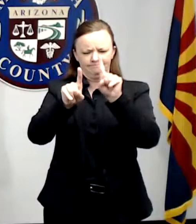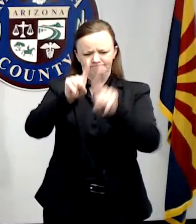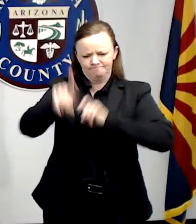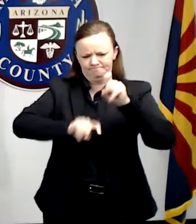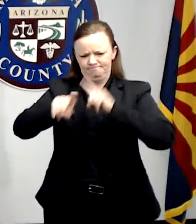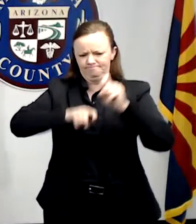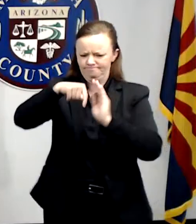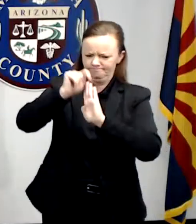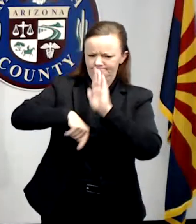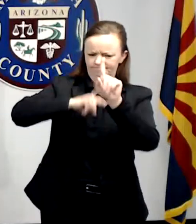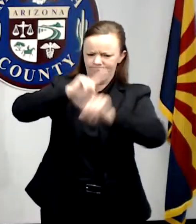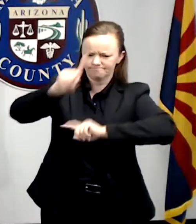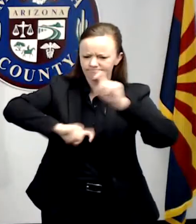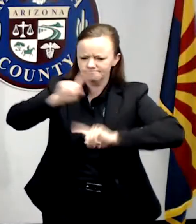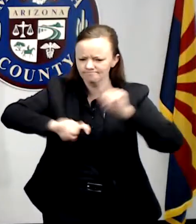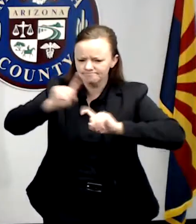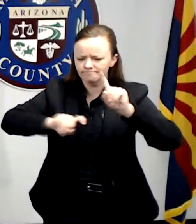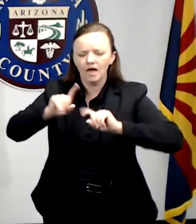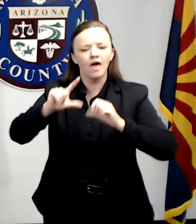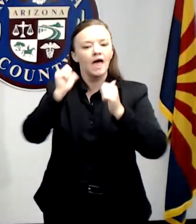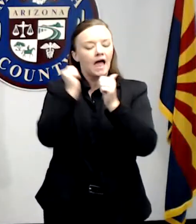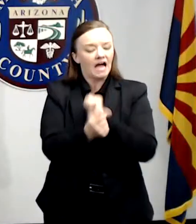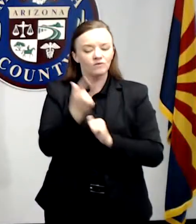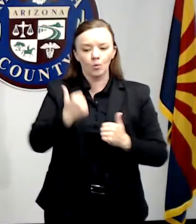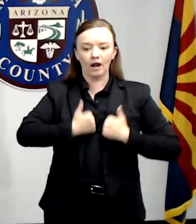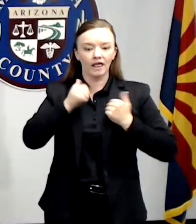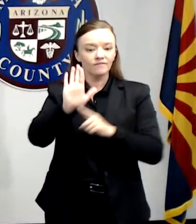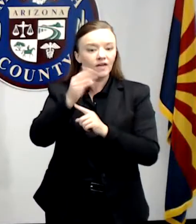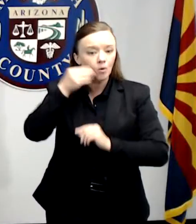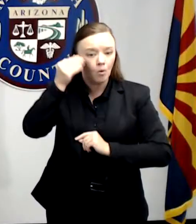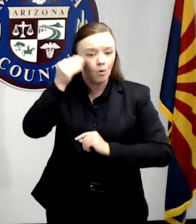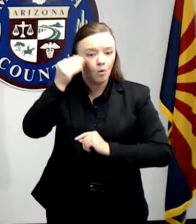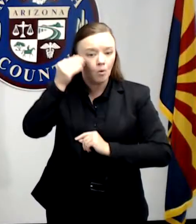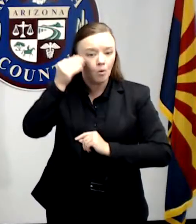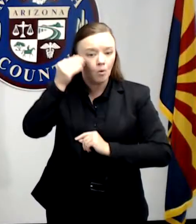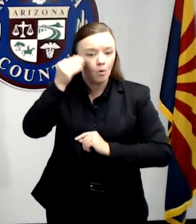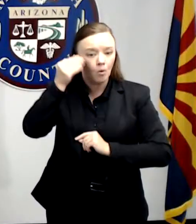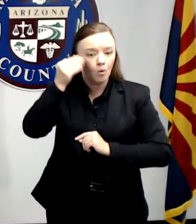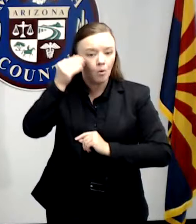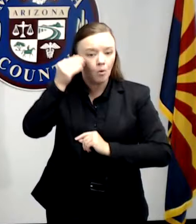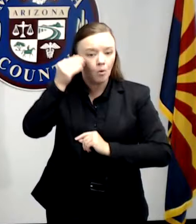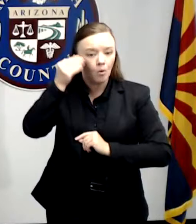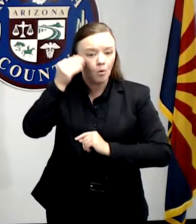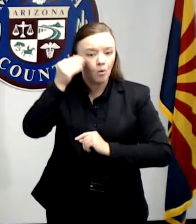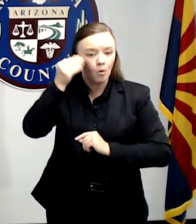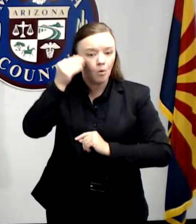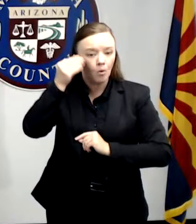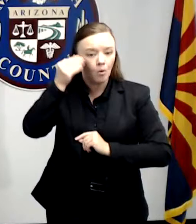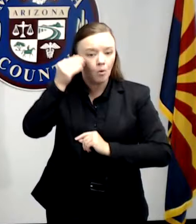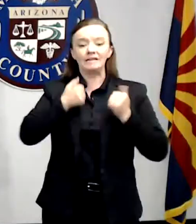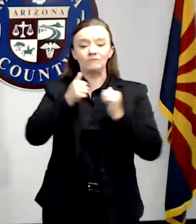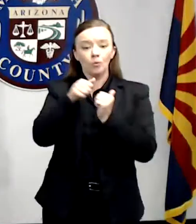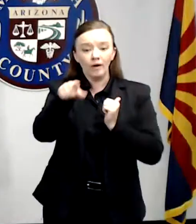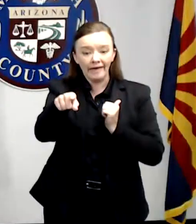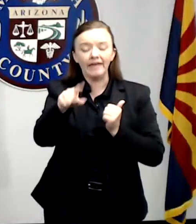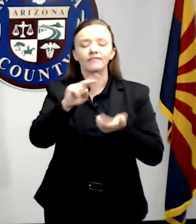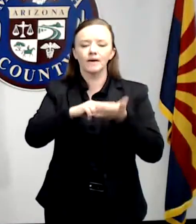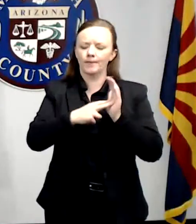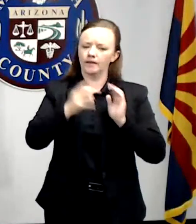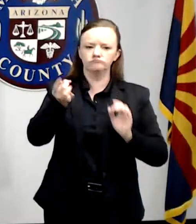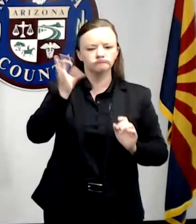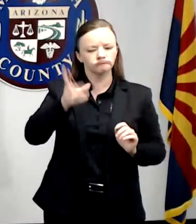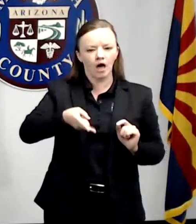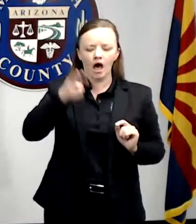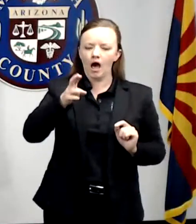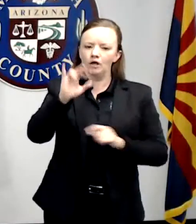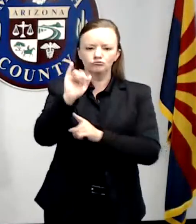They ask the case about all of the people in their household because in the household are at the highest risk of being